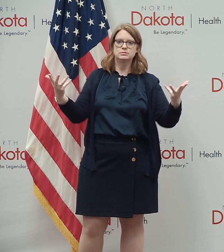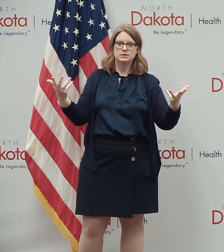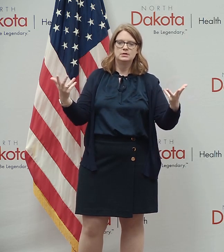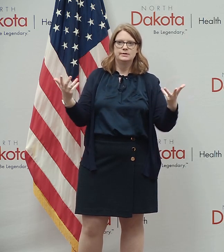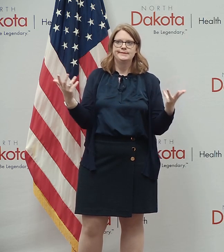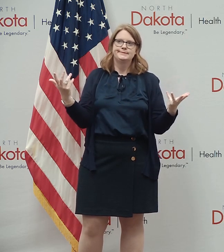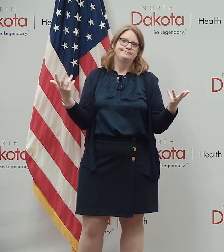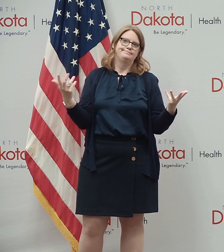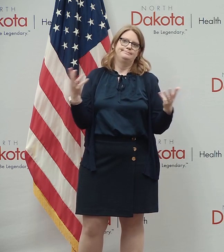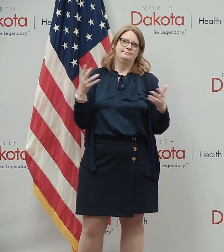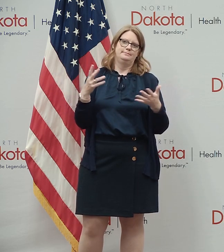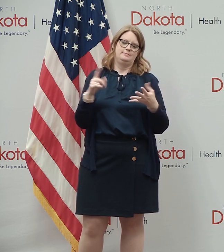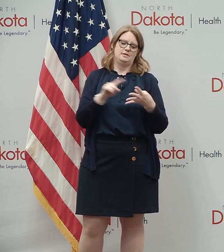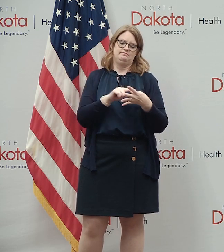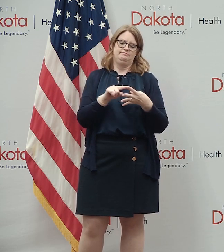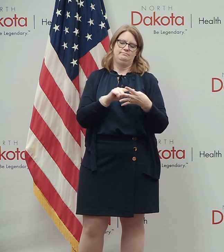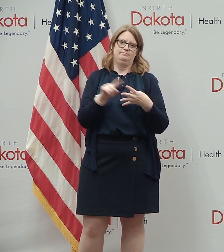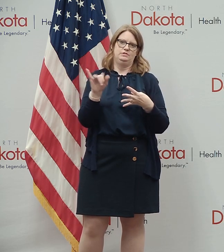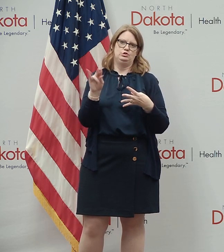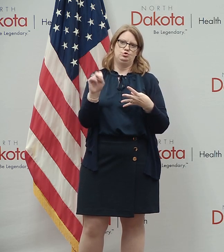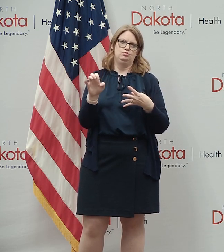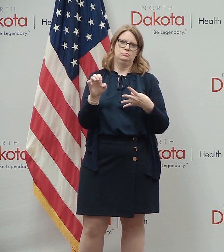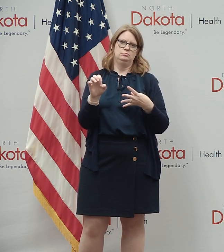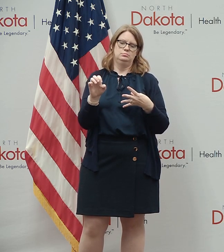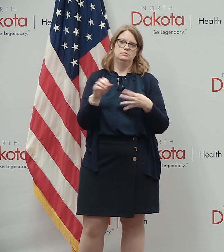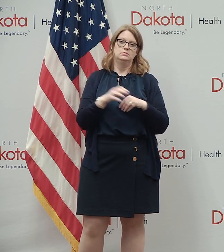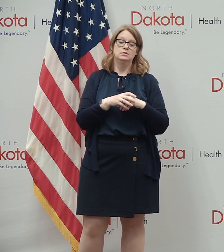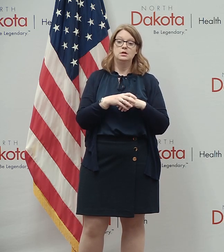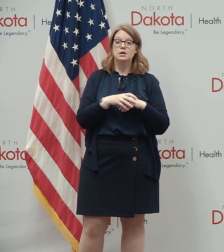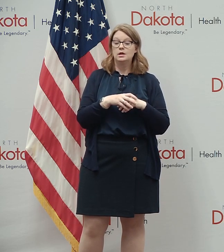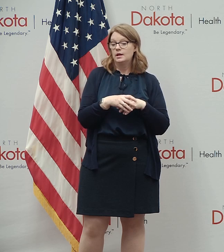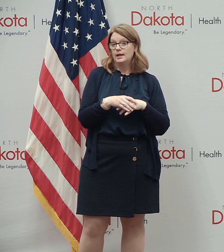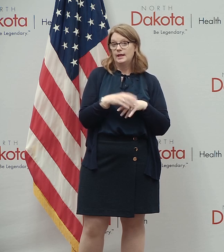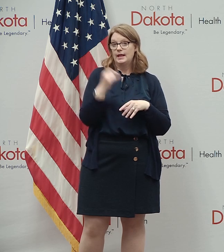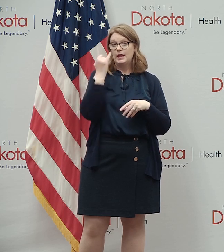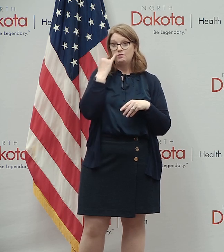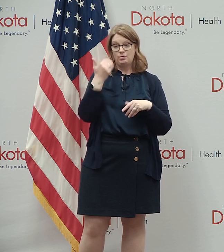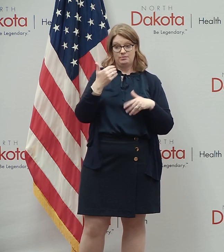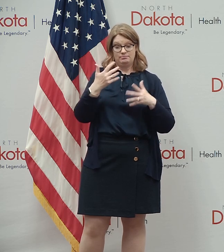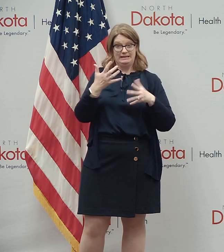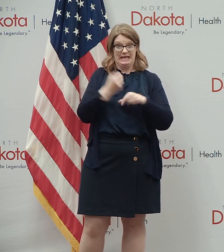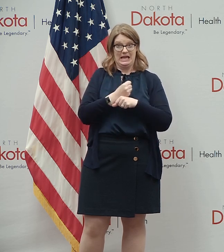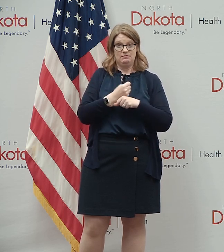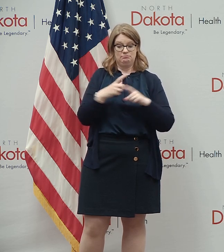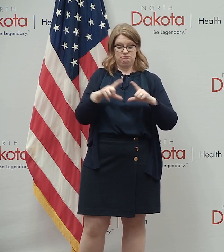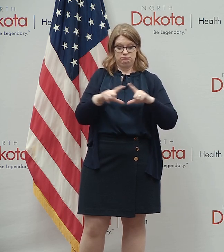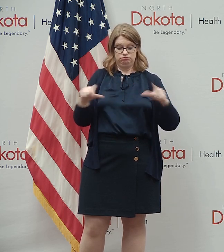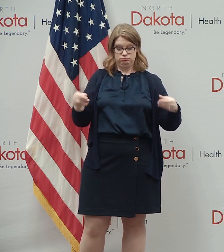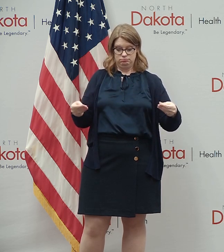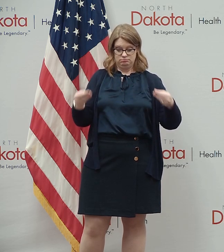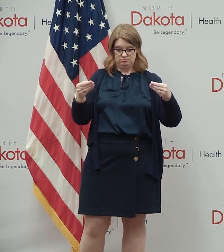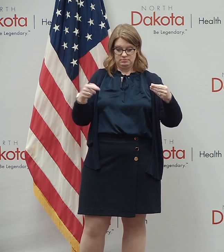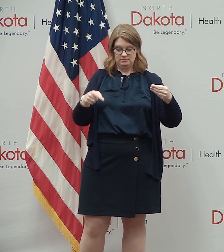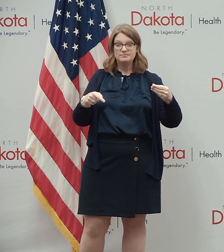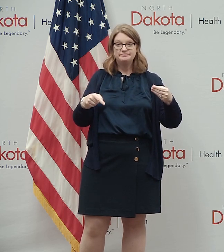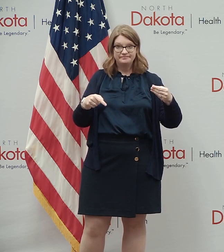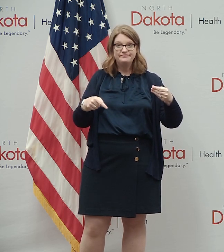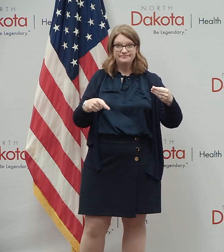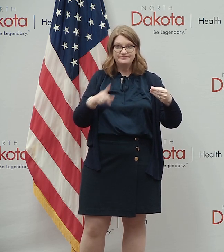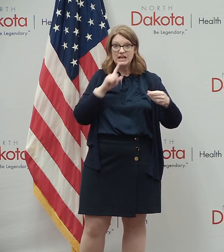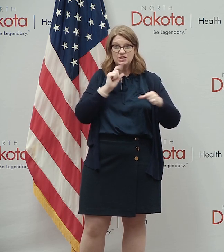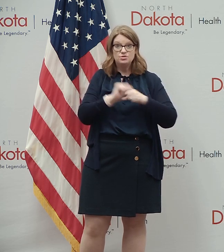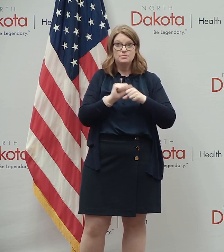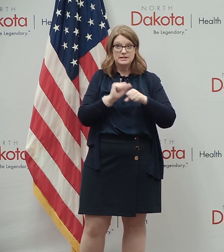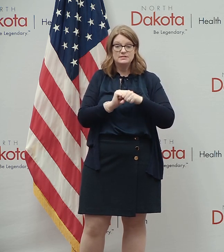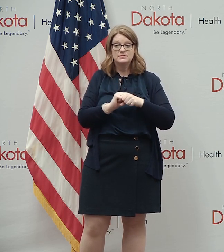approximately the 1st of June. So again, please, if you receive a jury summons, know that we are going to be